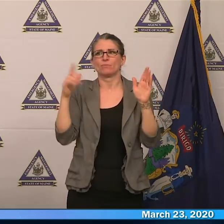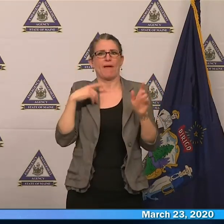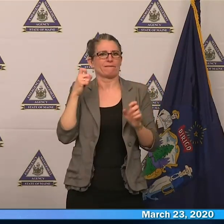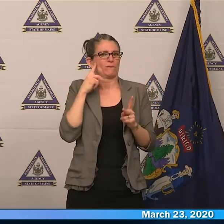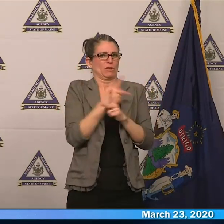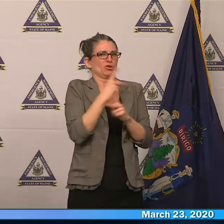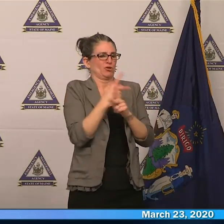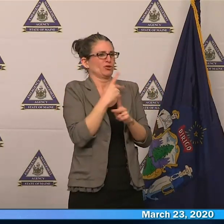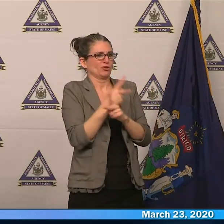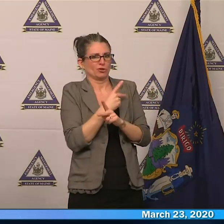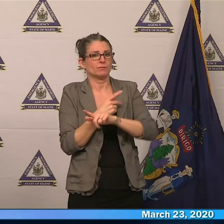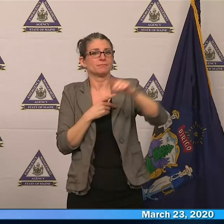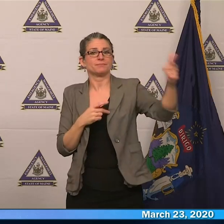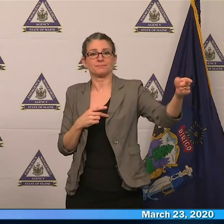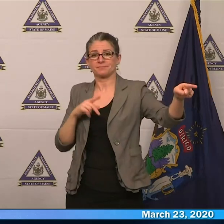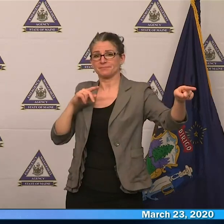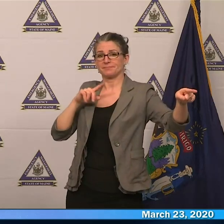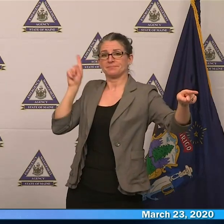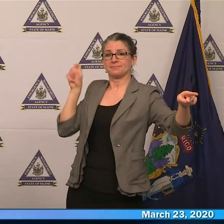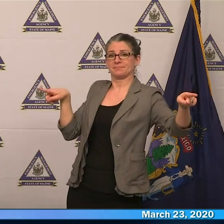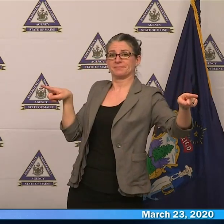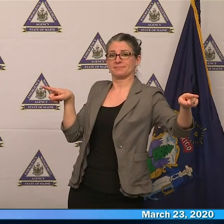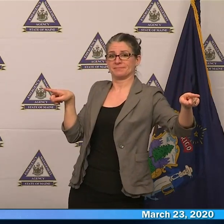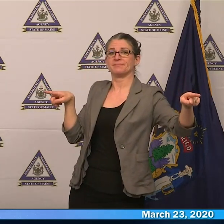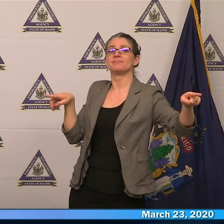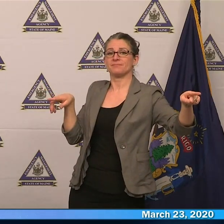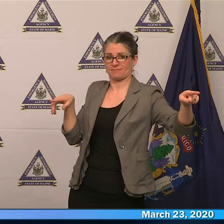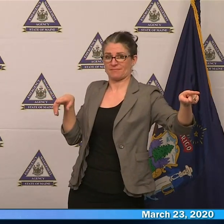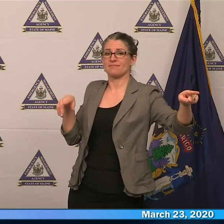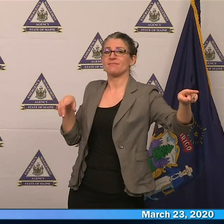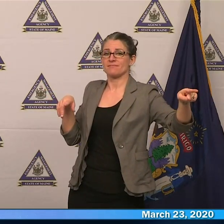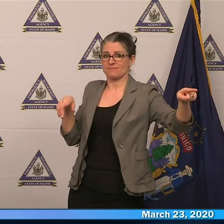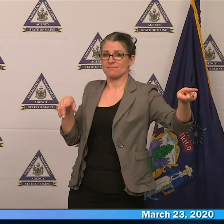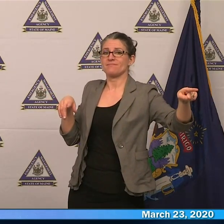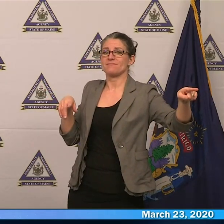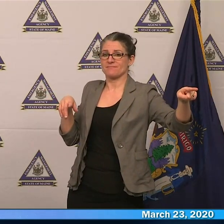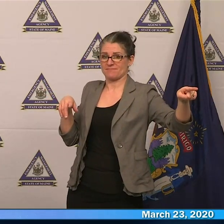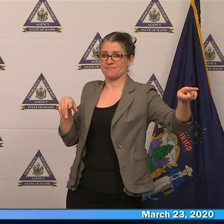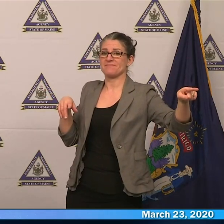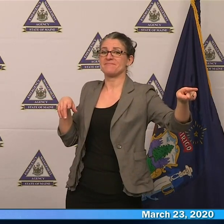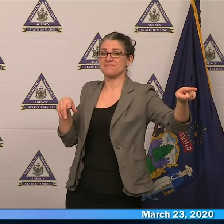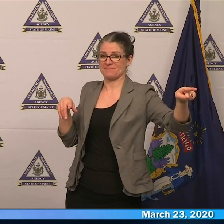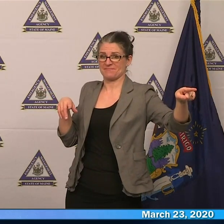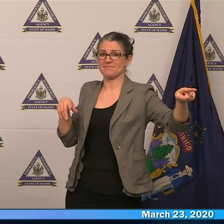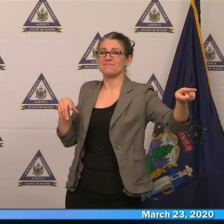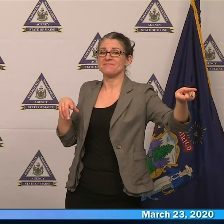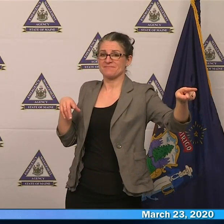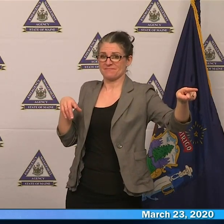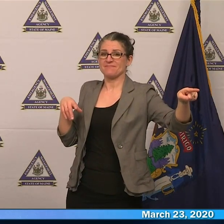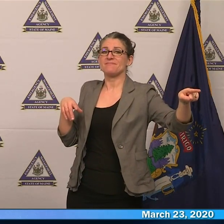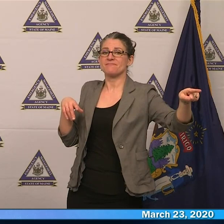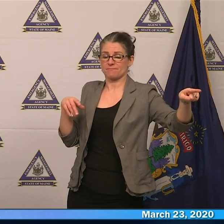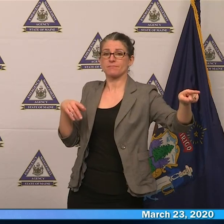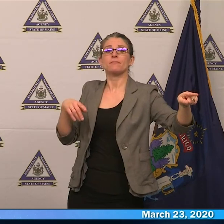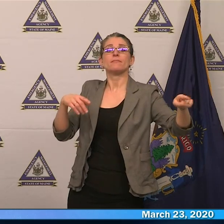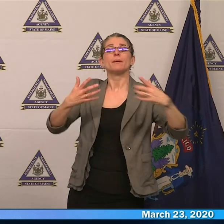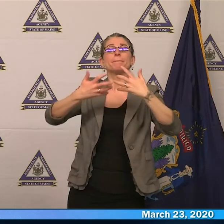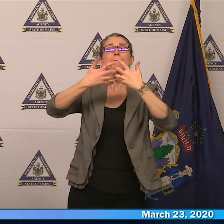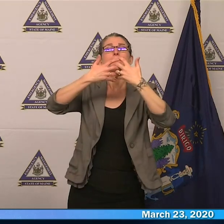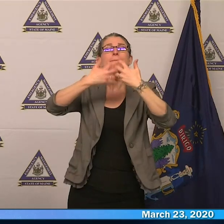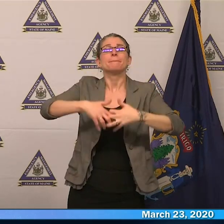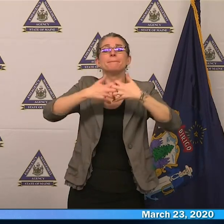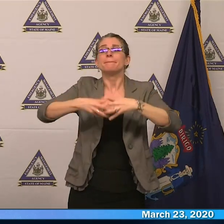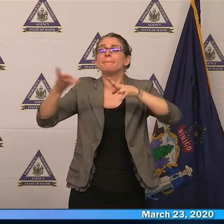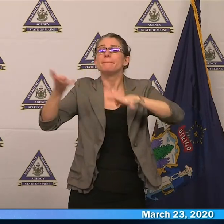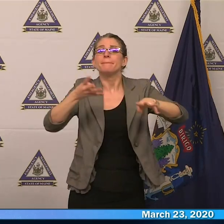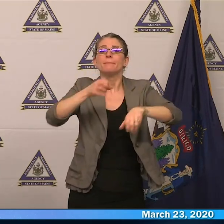Kevin. Yes? What's the latest on the discussion on industrial sites? Last week, you were discussing that and potential changes for that in construction sites, particularly places like